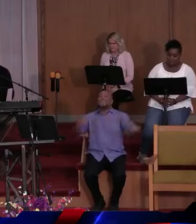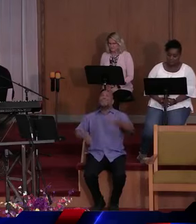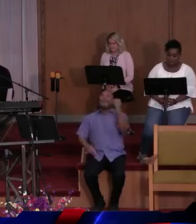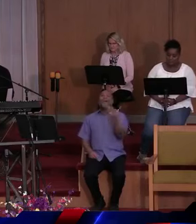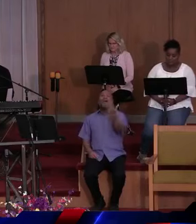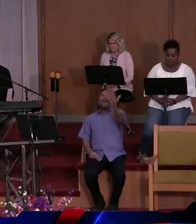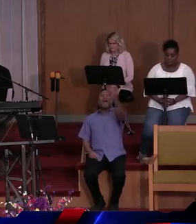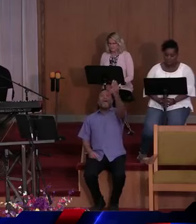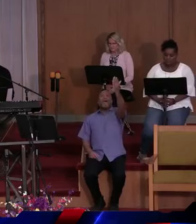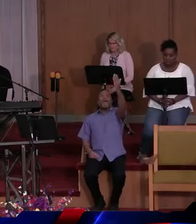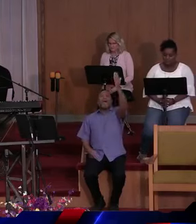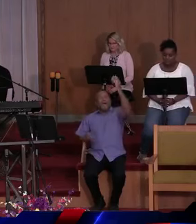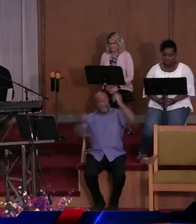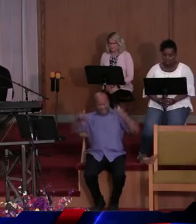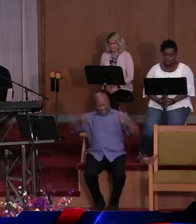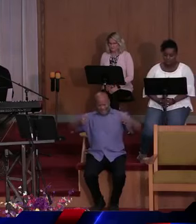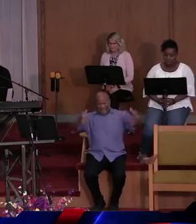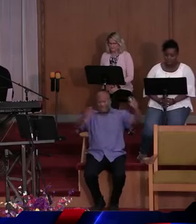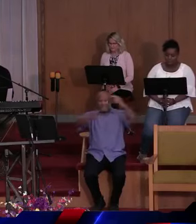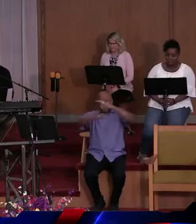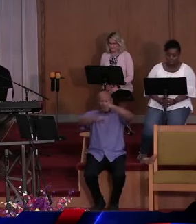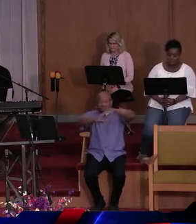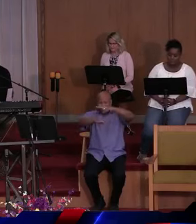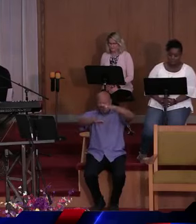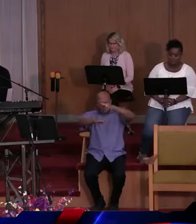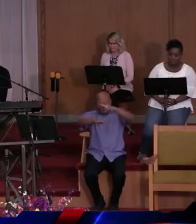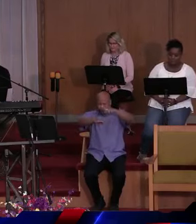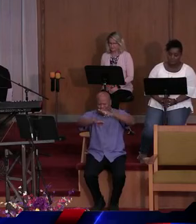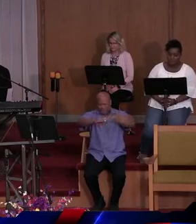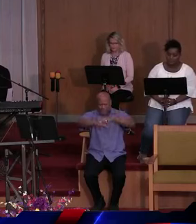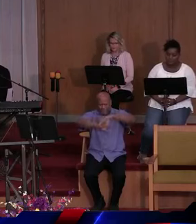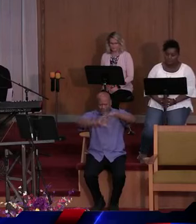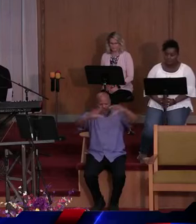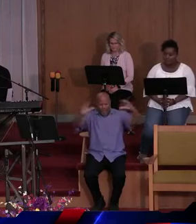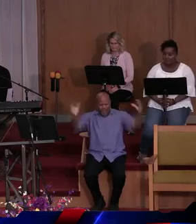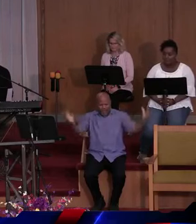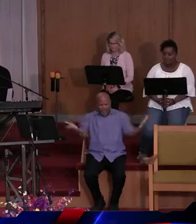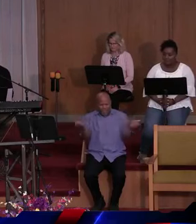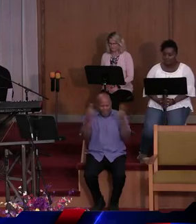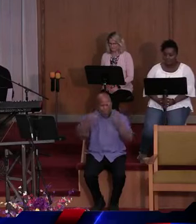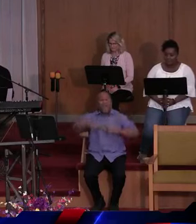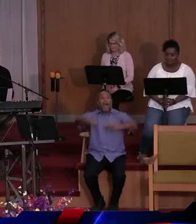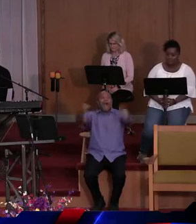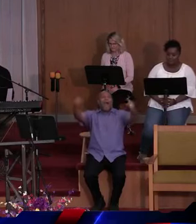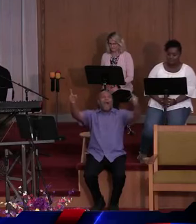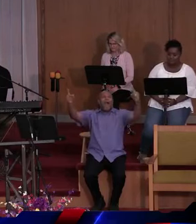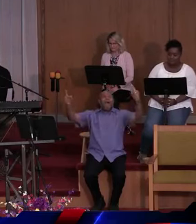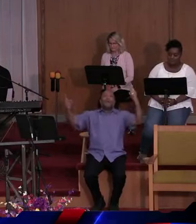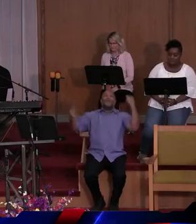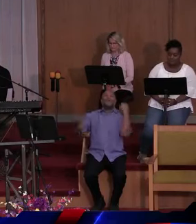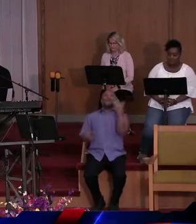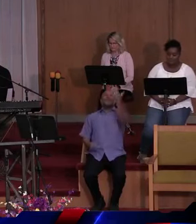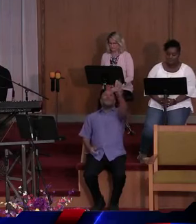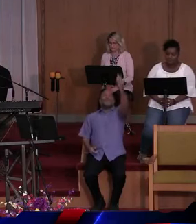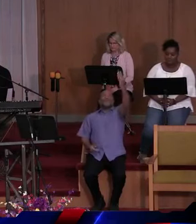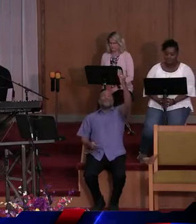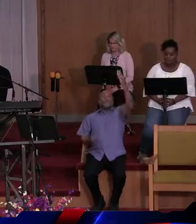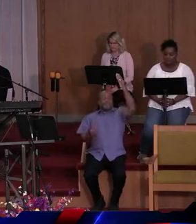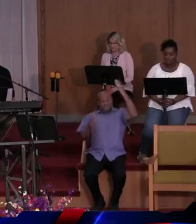Let the nations declare that you have done great